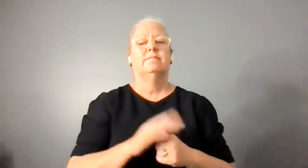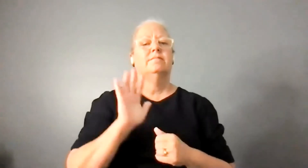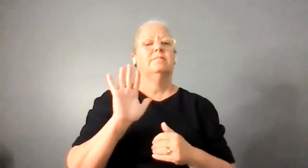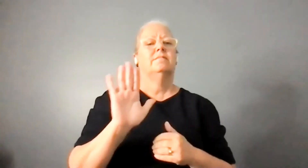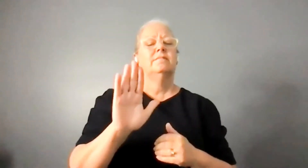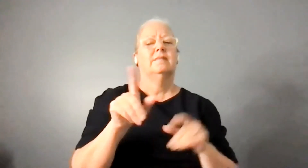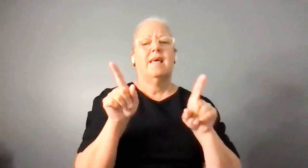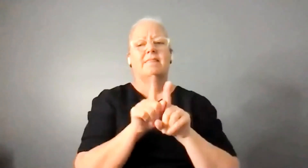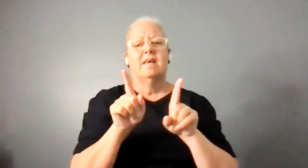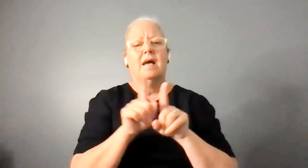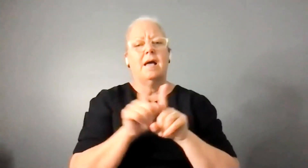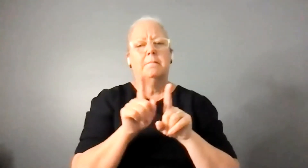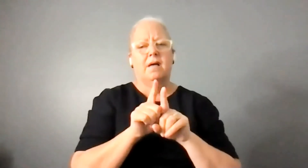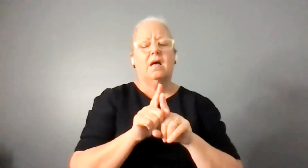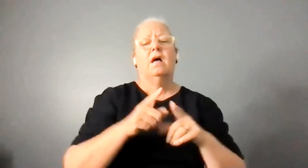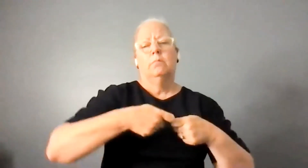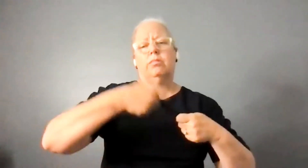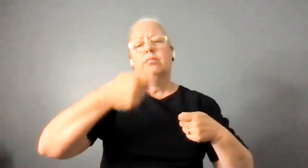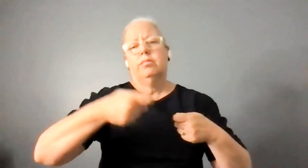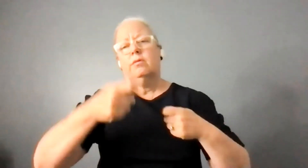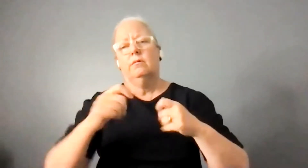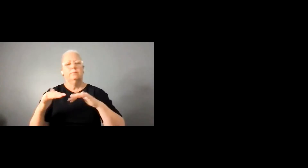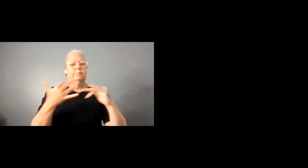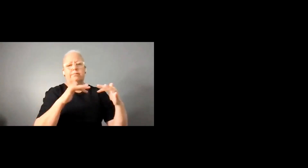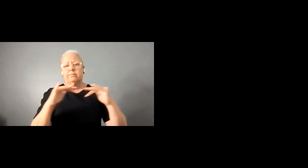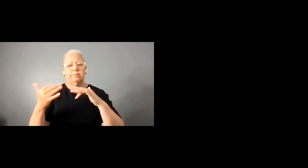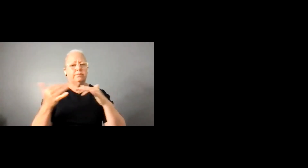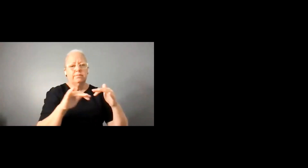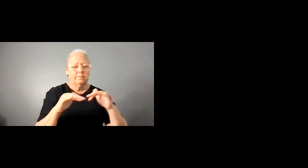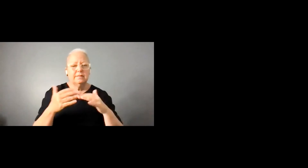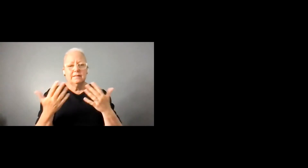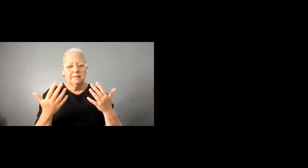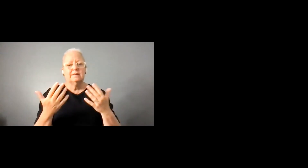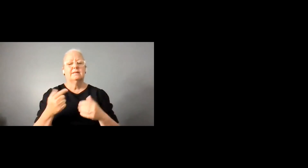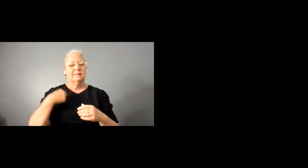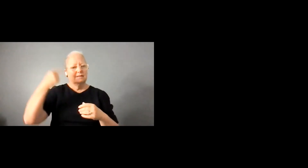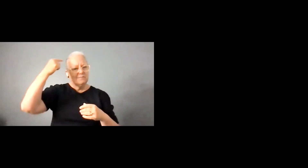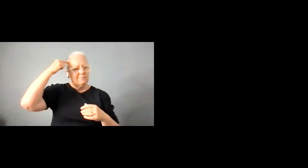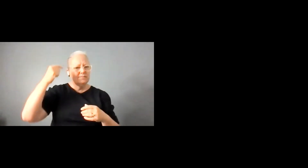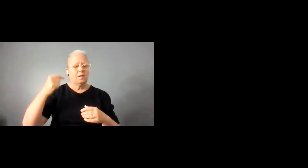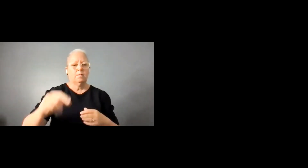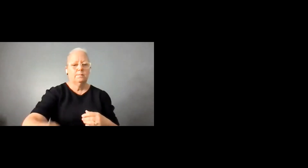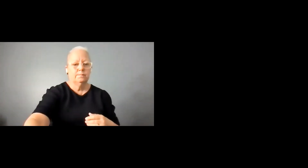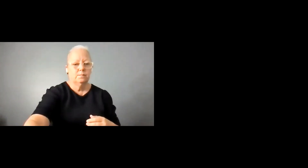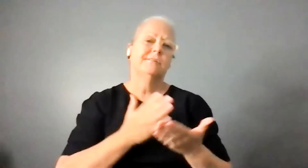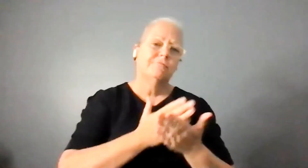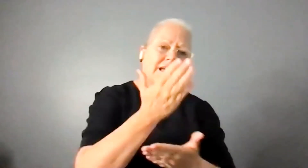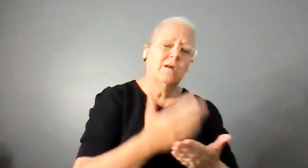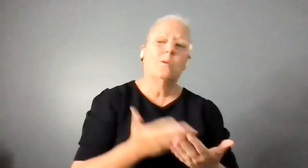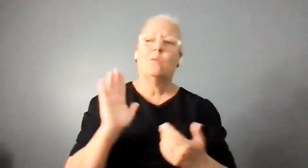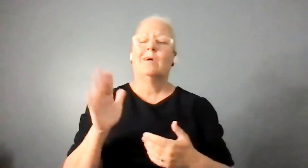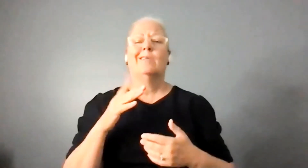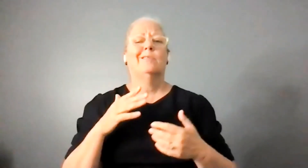violated their rights, both civil and political rights, economic, social, and cultural rights, and